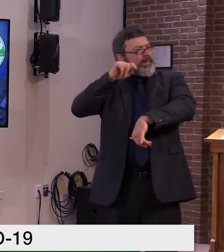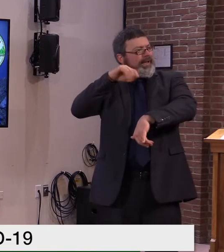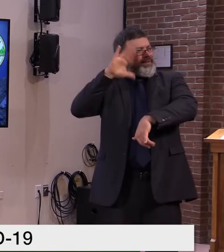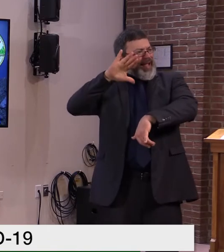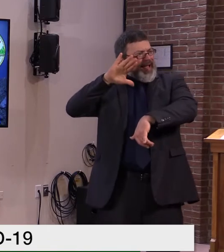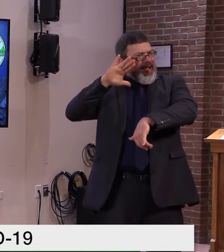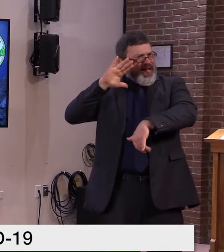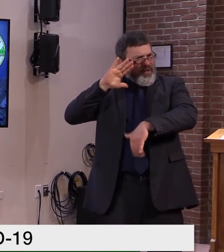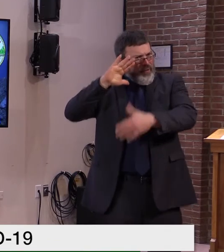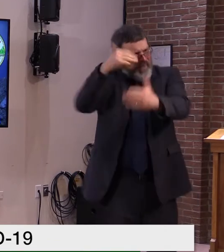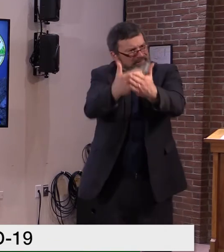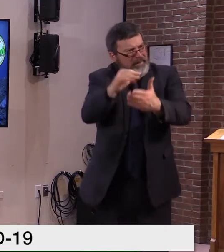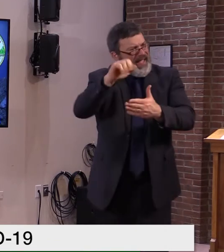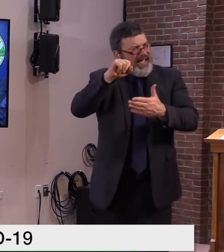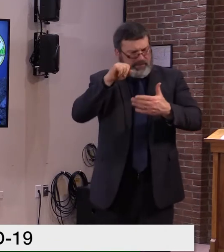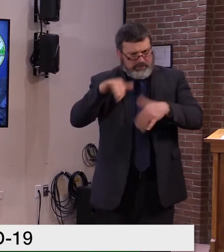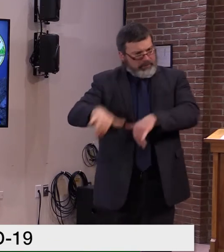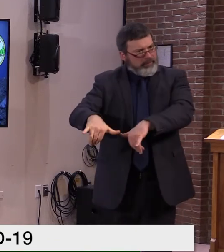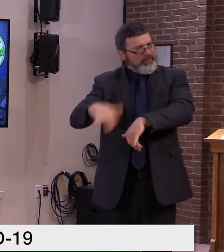8:41 a.m.